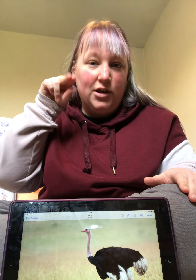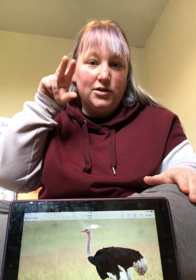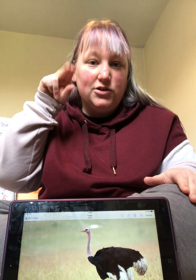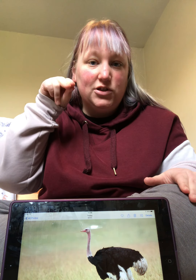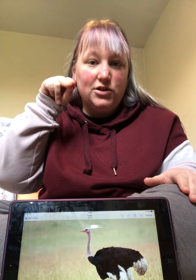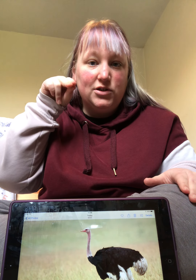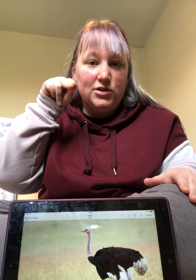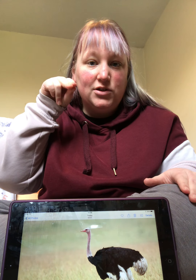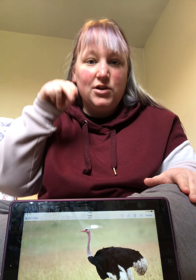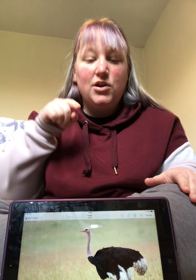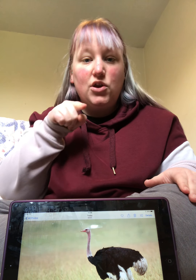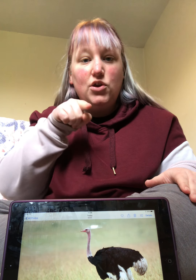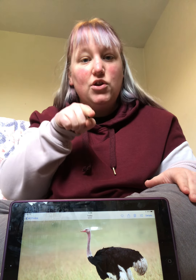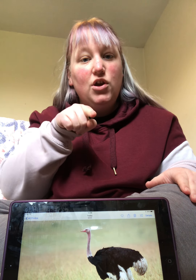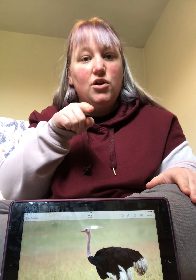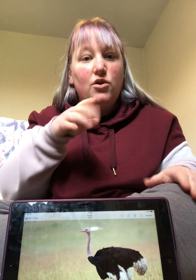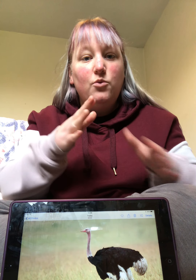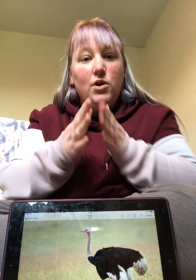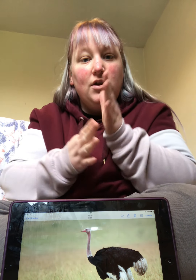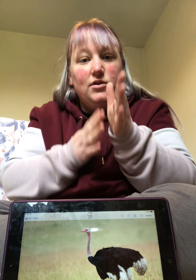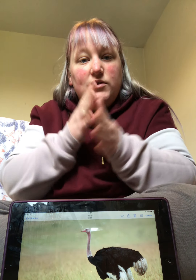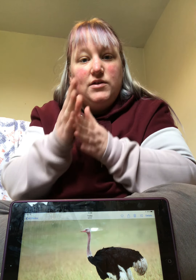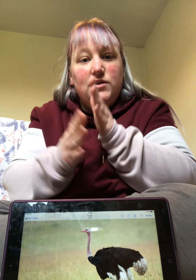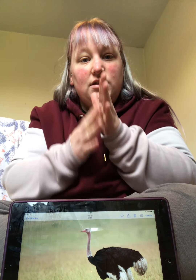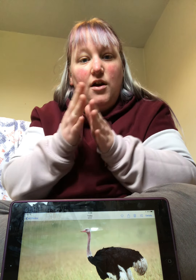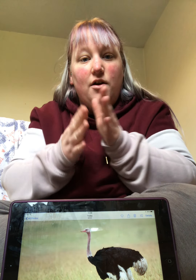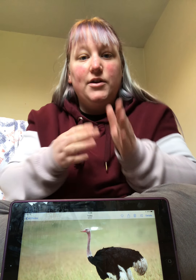Ostrich. Can you sign